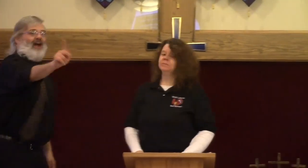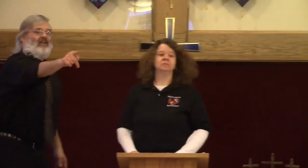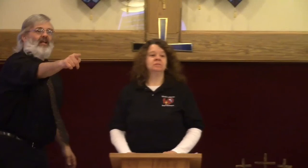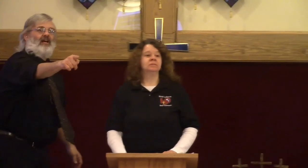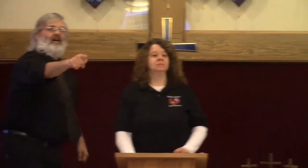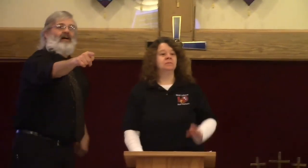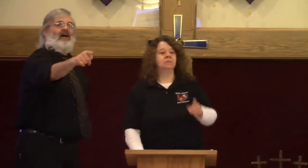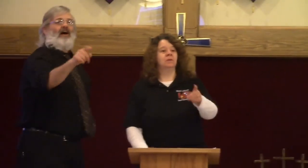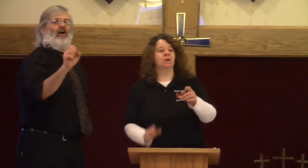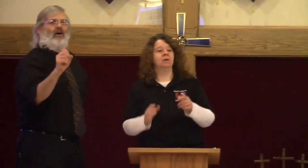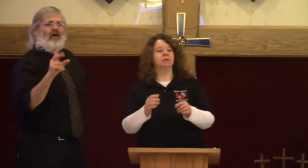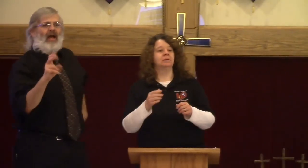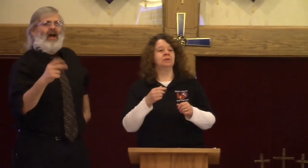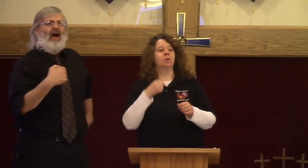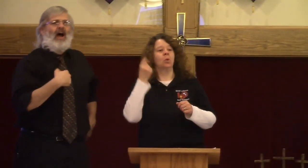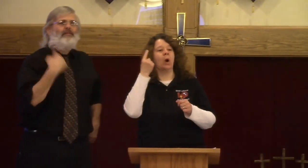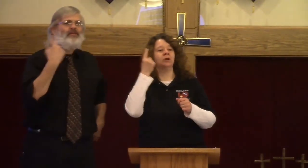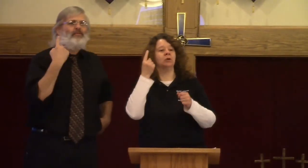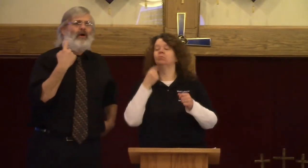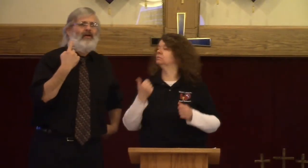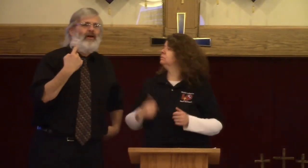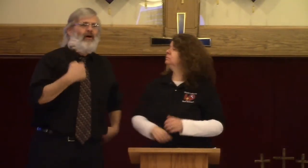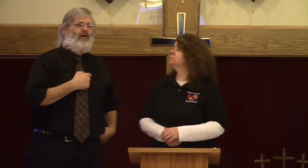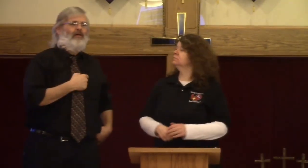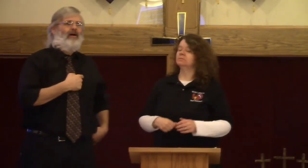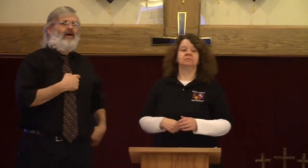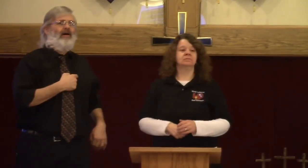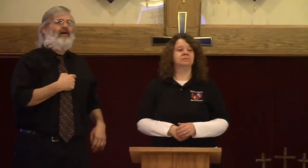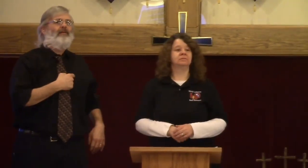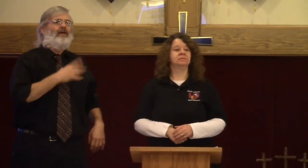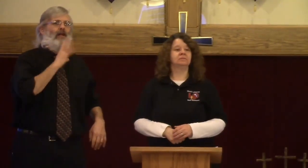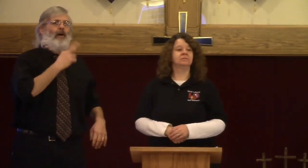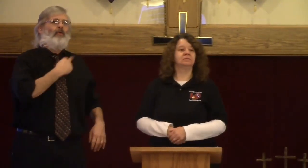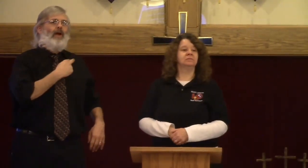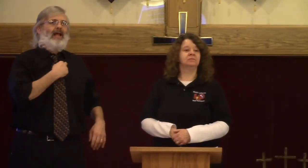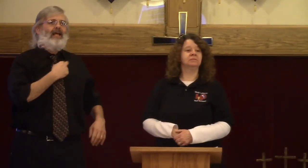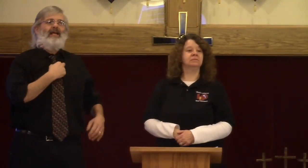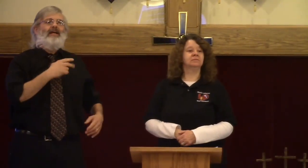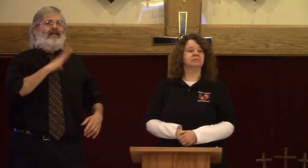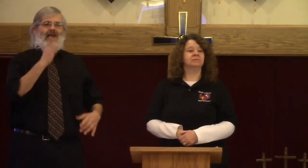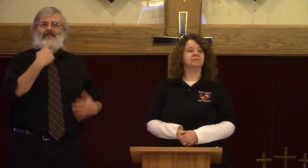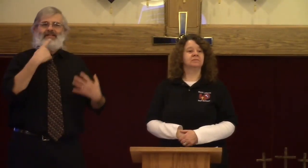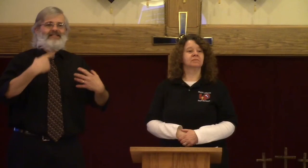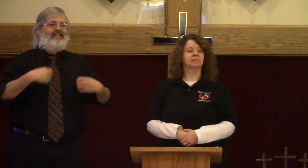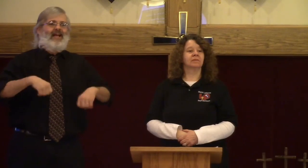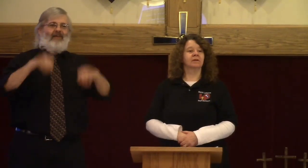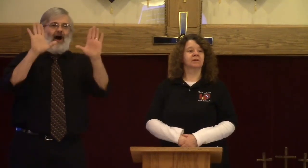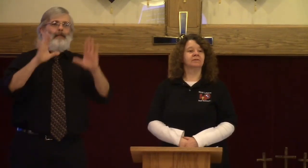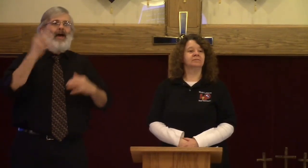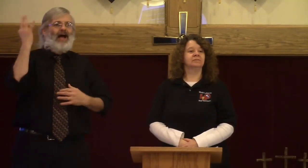Kevin, okay. I'm just wondering, about ranking. Never give up.